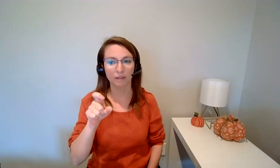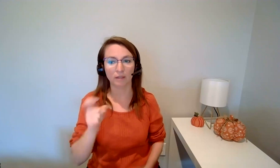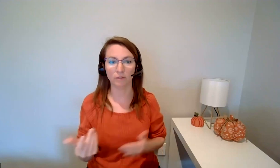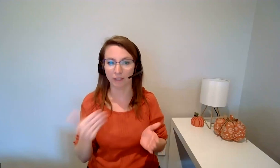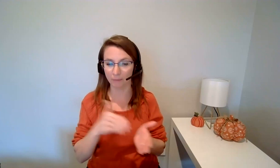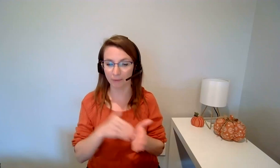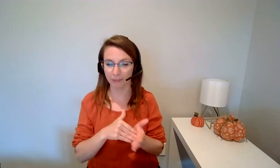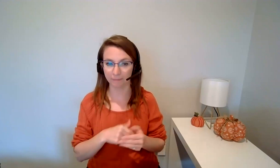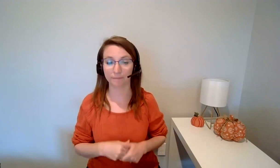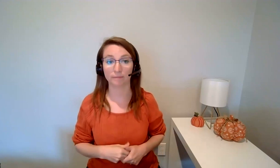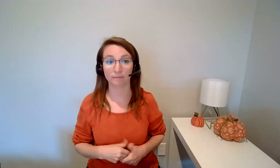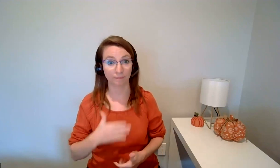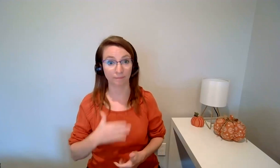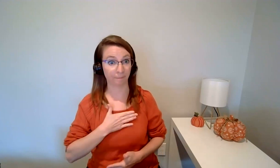I'll do that one again.